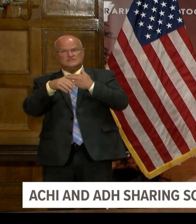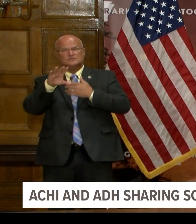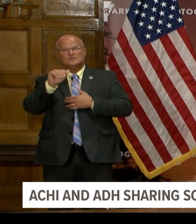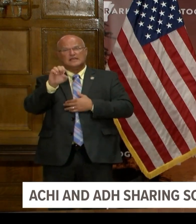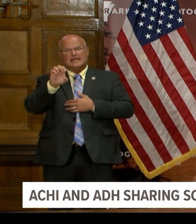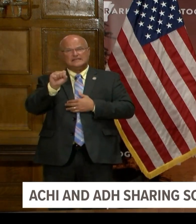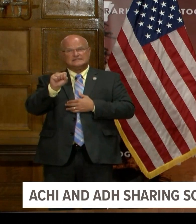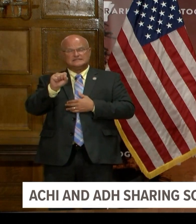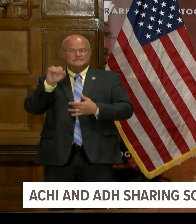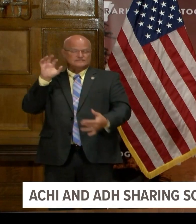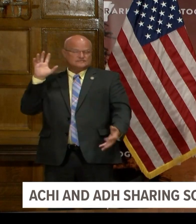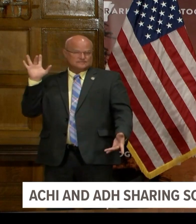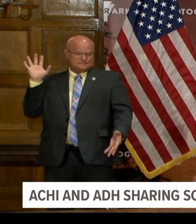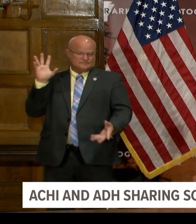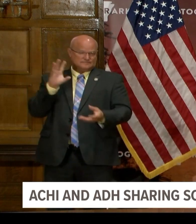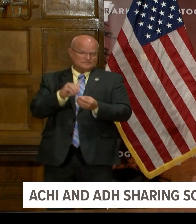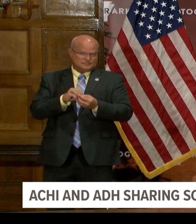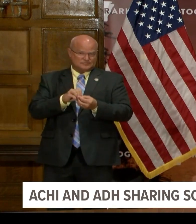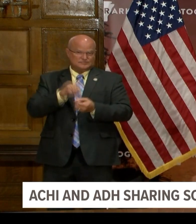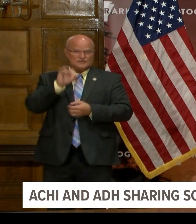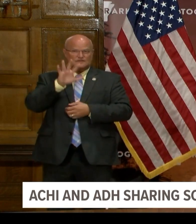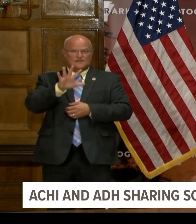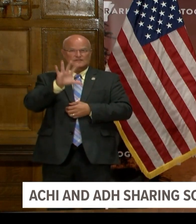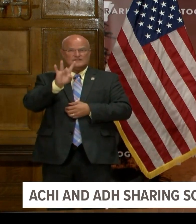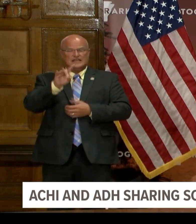That brings our cumulative cases to